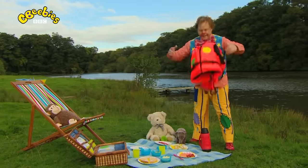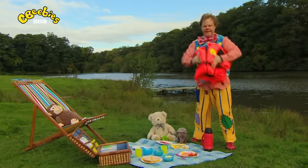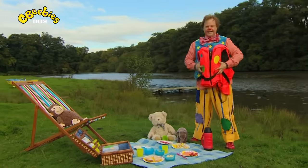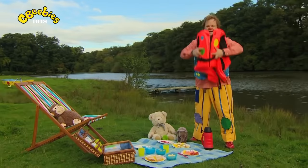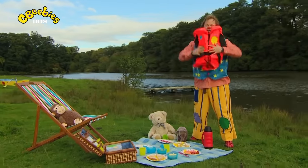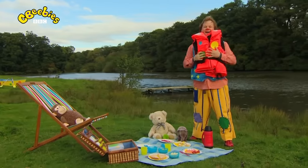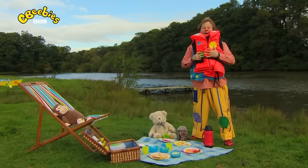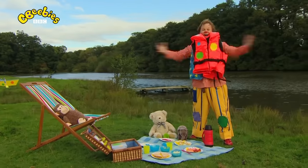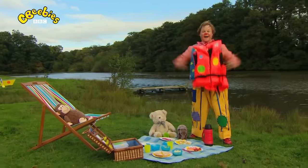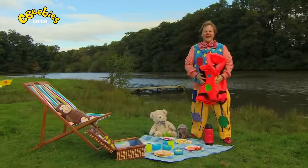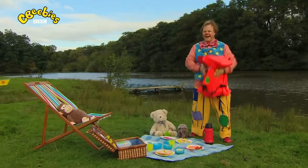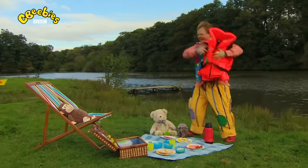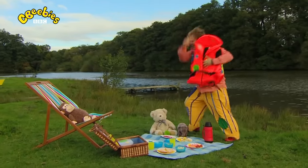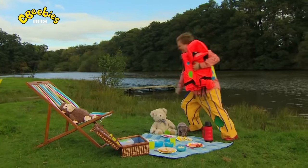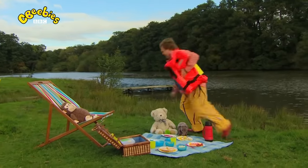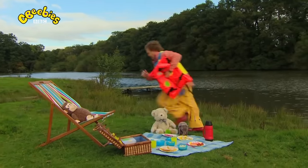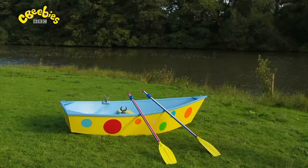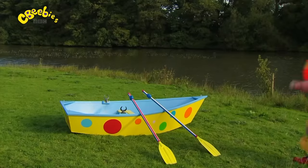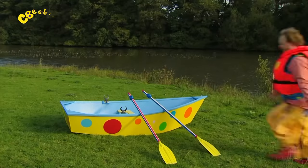sounds very exciting mr tumble